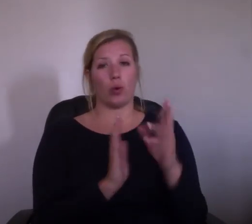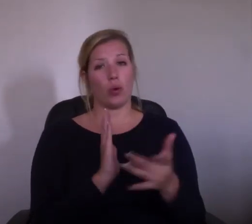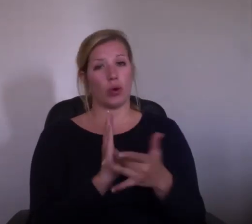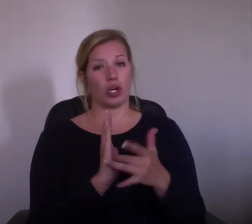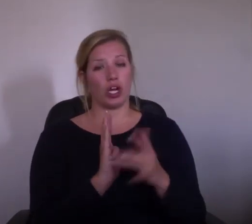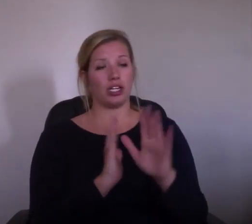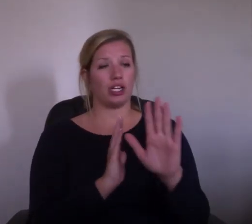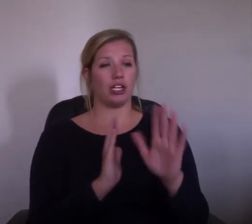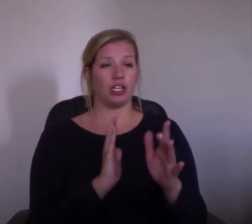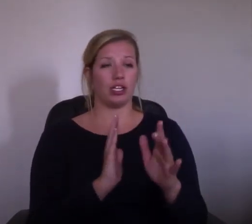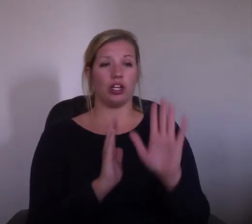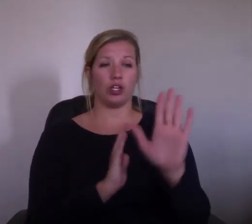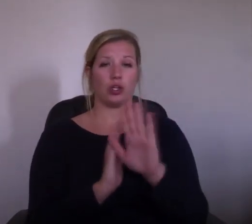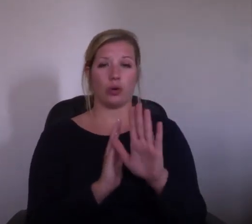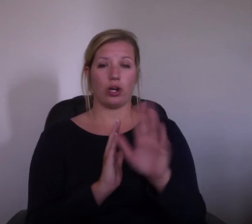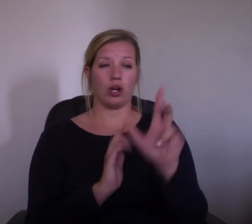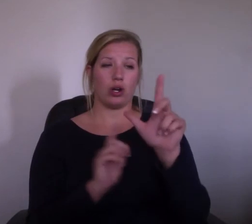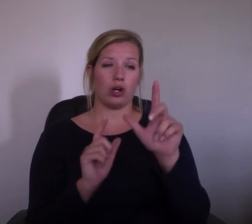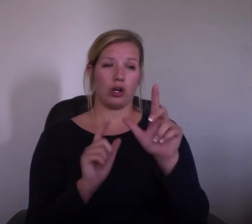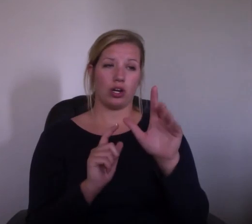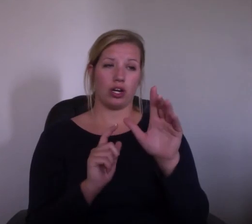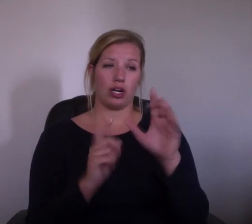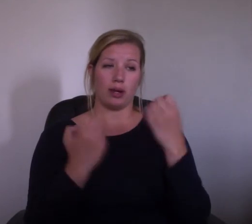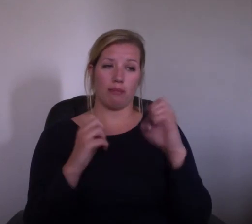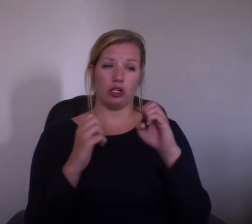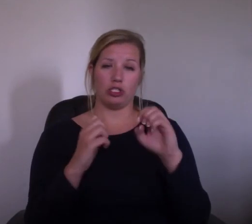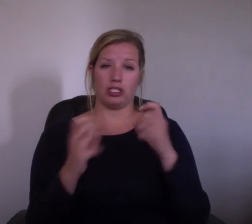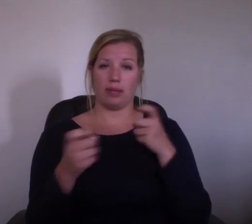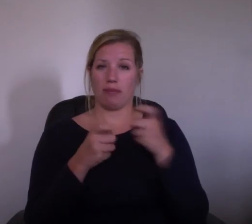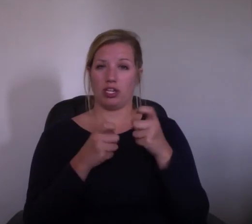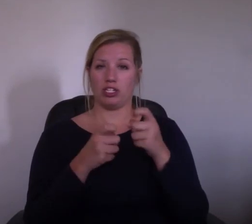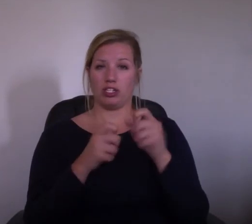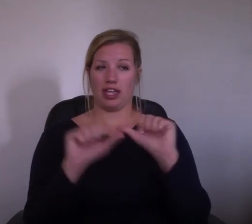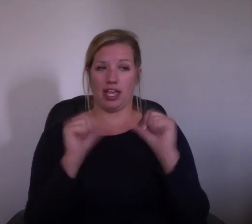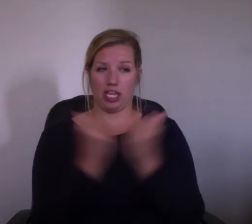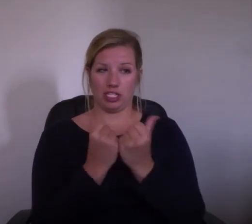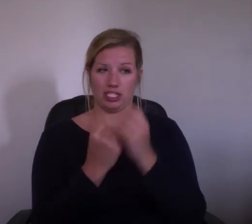emergency management agency and ask them for information. Thank you.